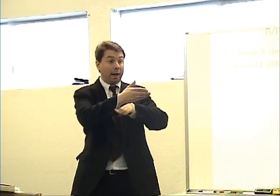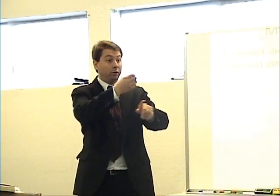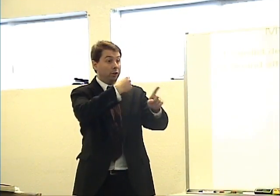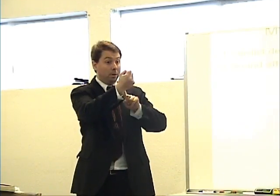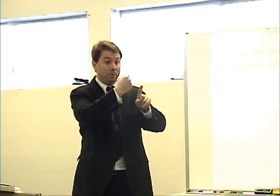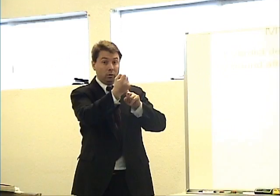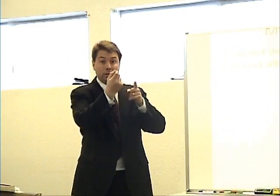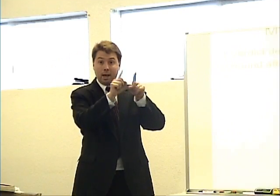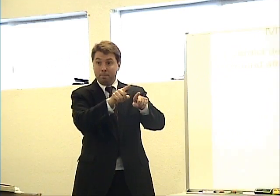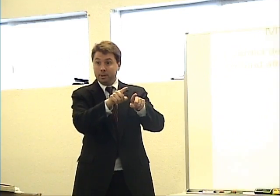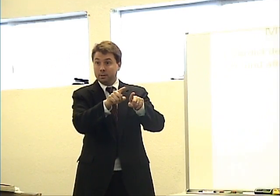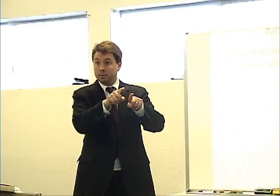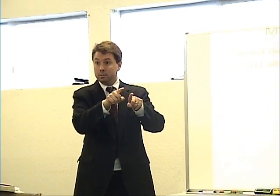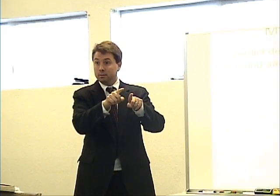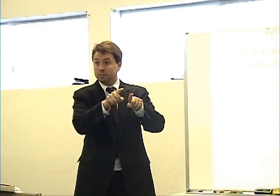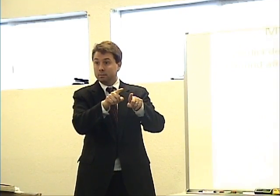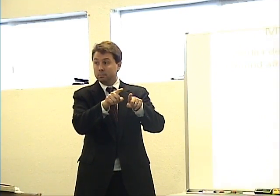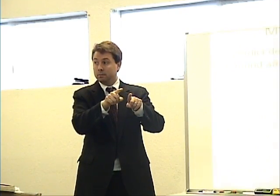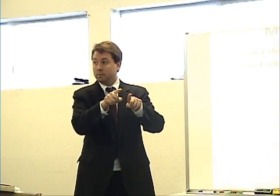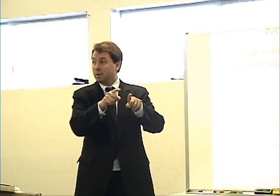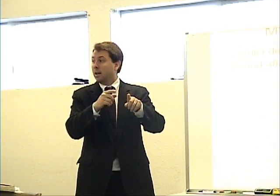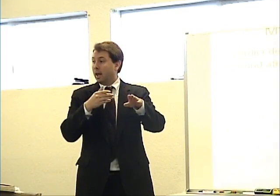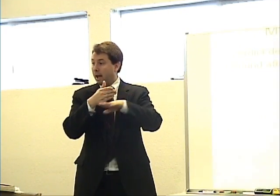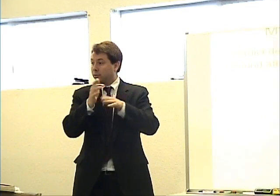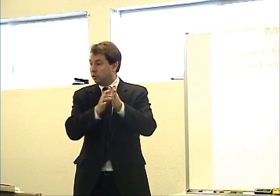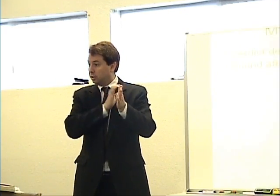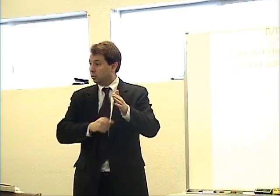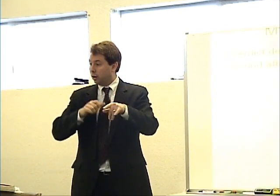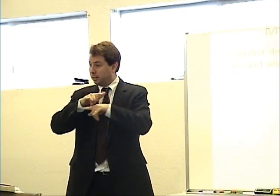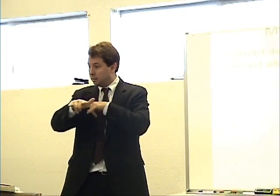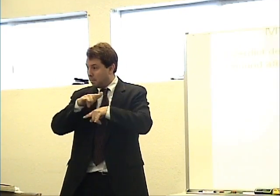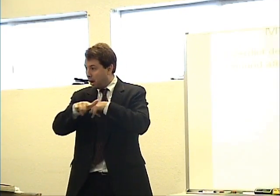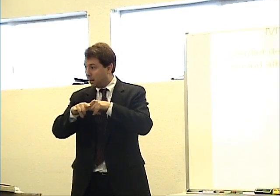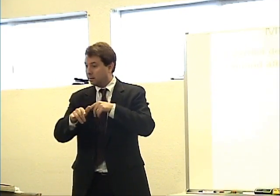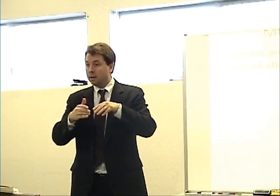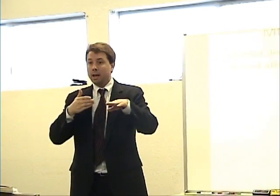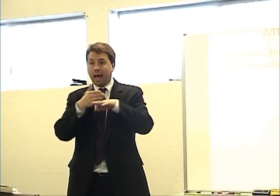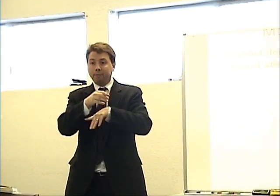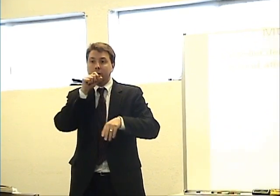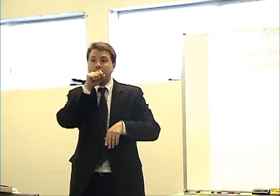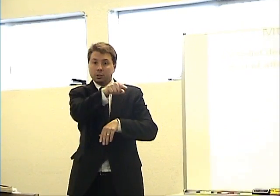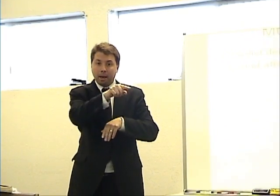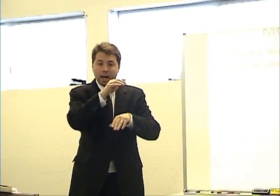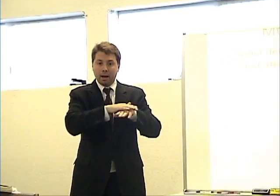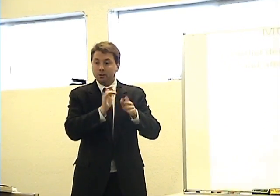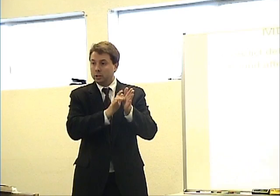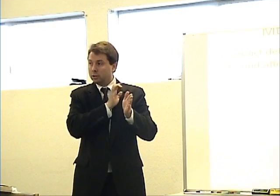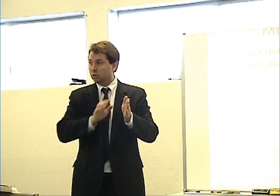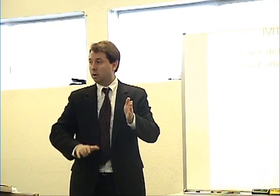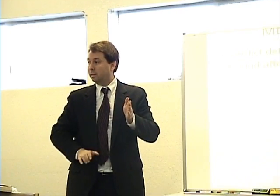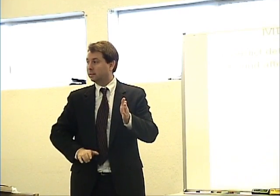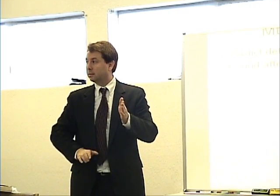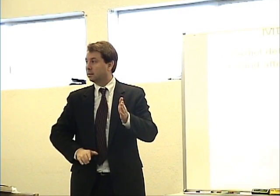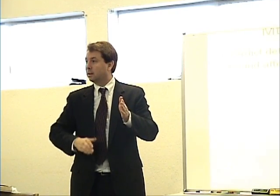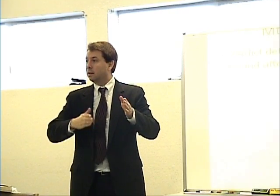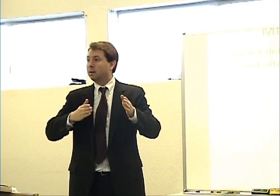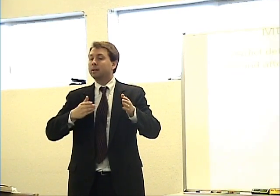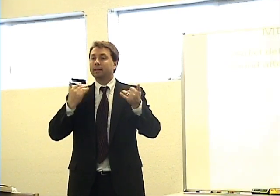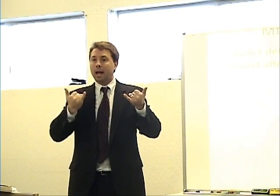After the abuse happens, after Jesus Christ is mocked, after they spat on Jesus Christ, now